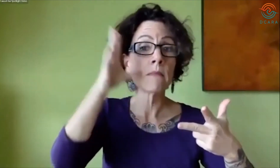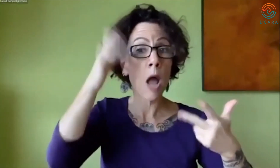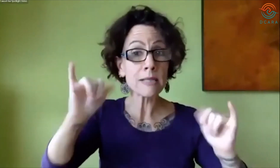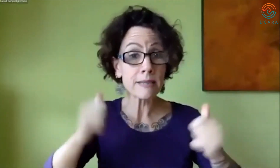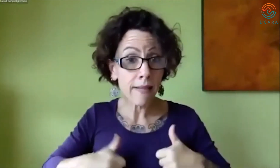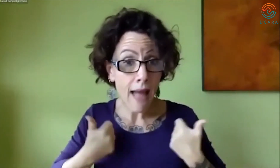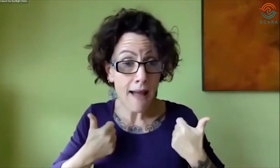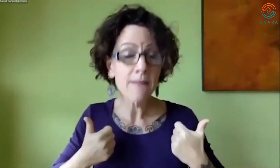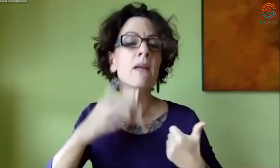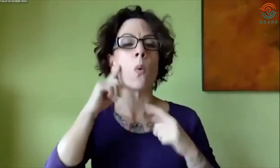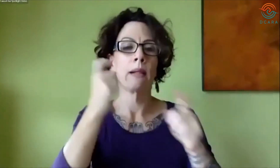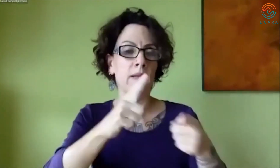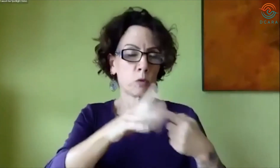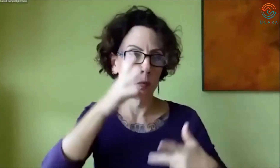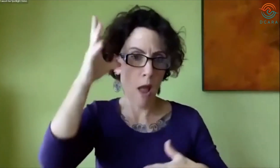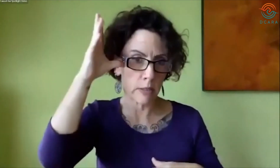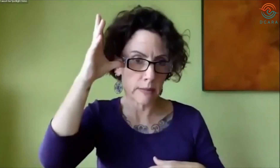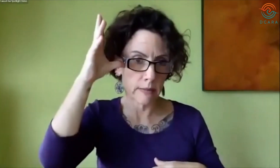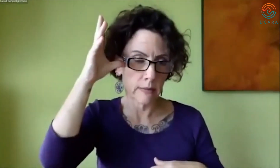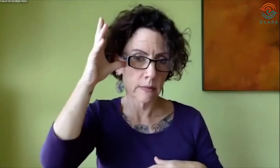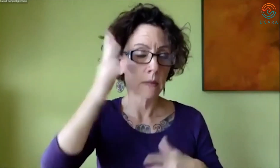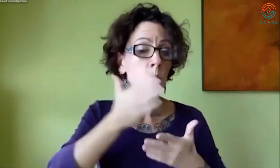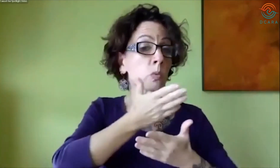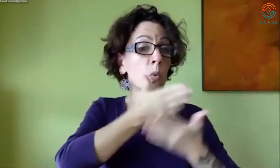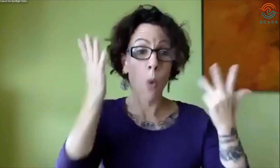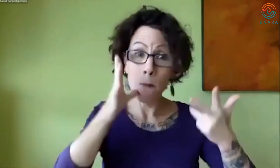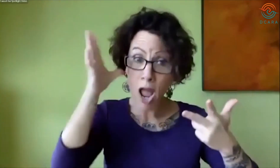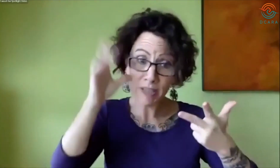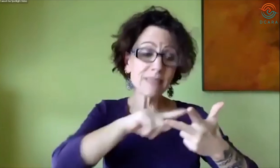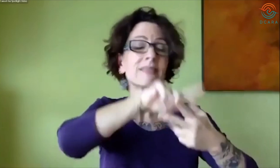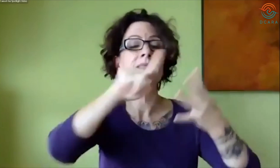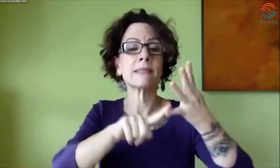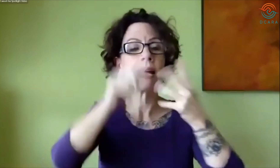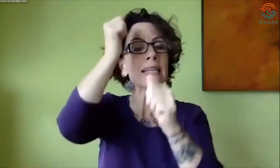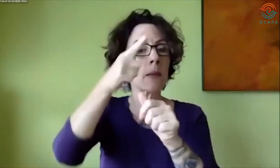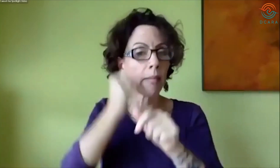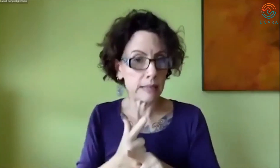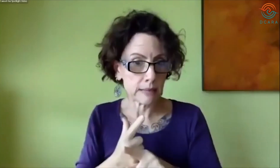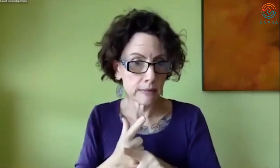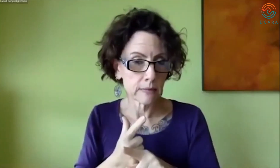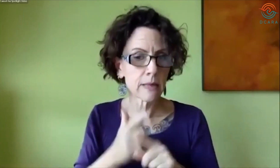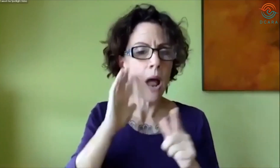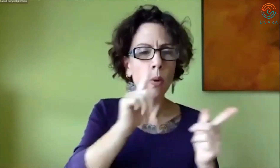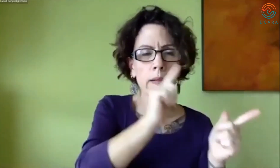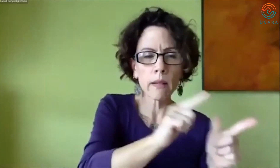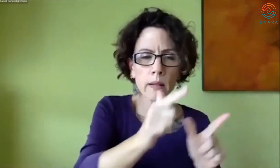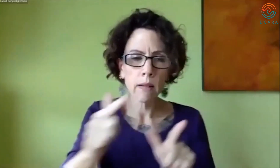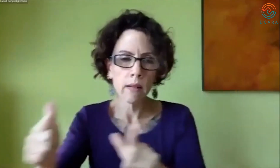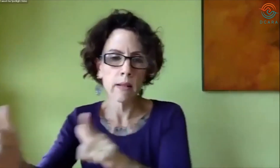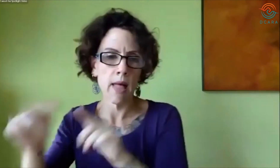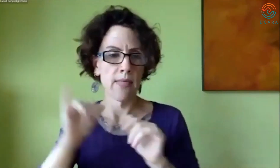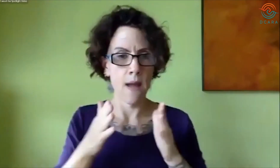and if parents are still alive, it will then be dispersed to the parents. If there's no parents,